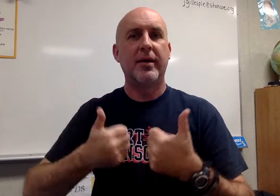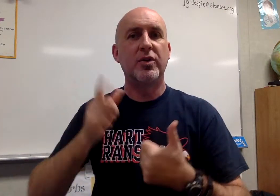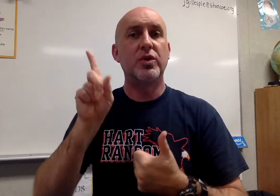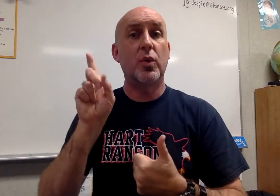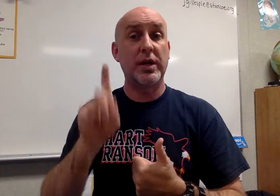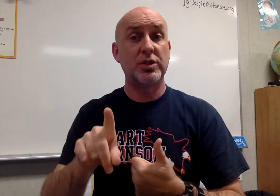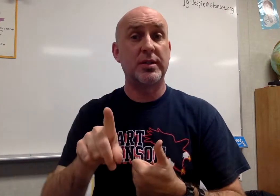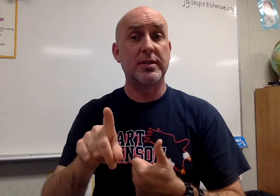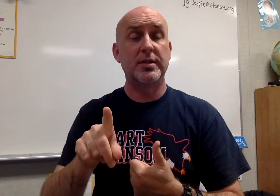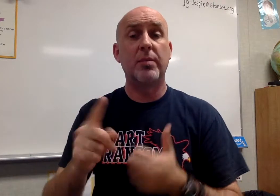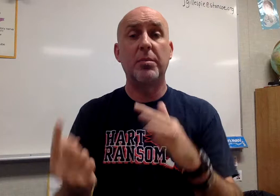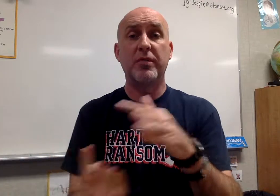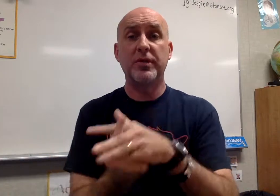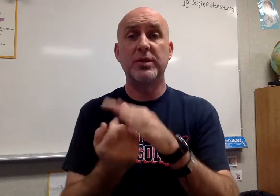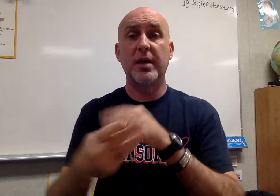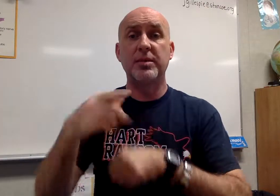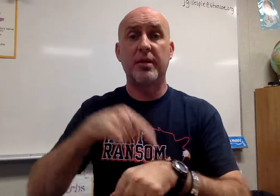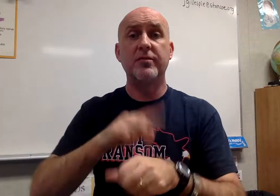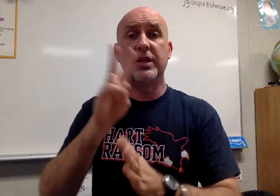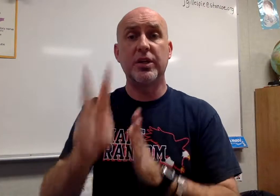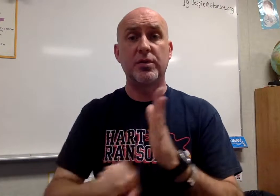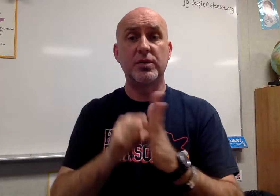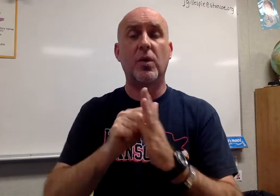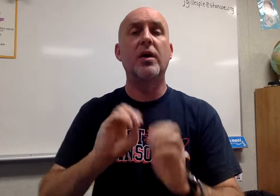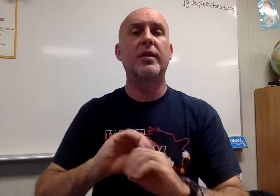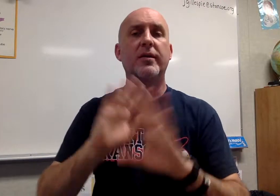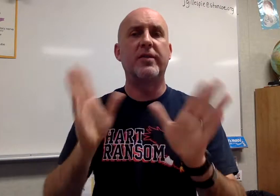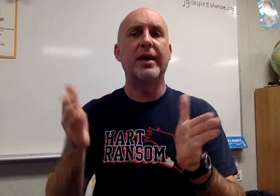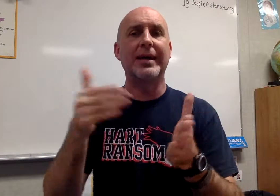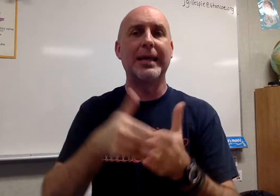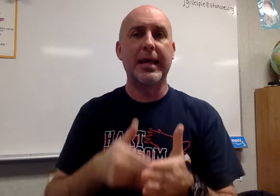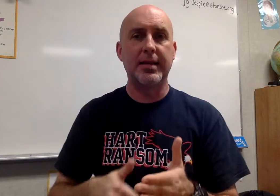good question that's come up a few times on the videos, so I'll clarify again.